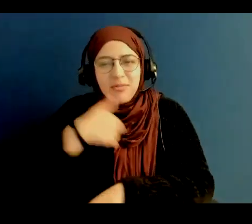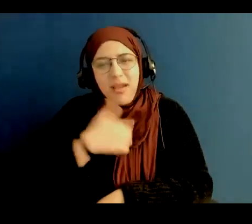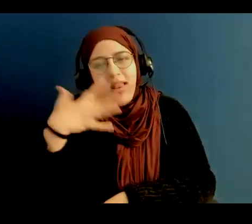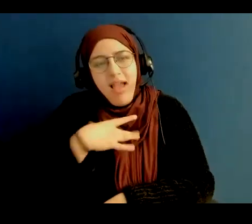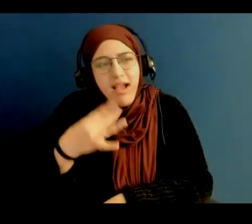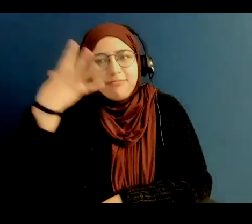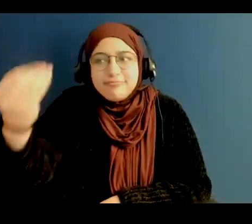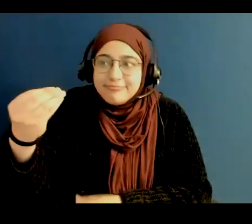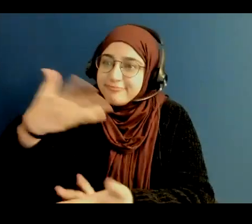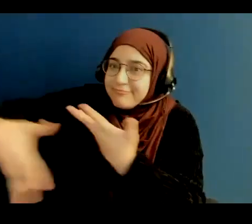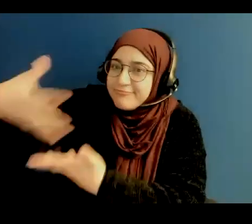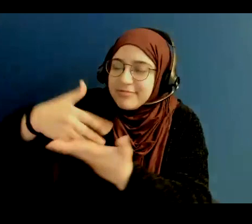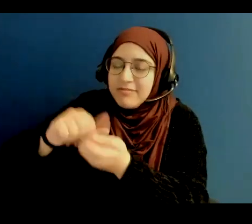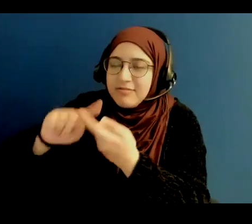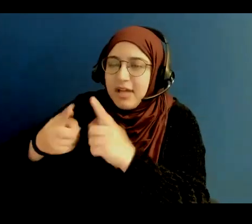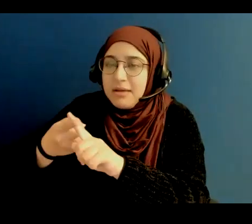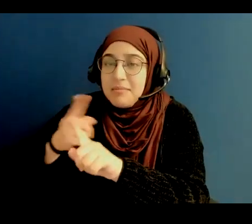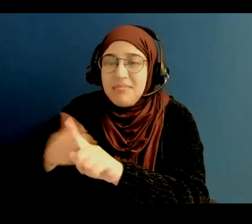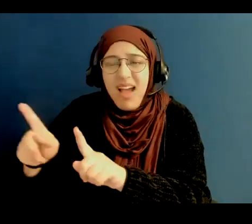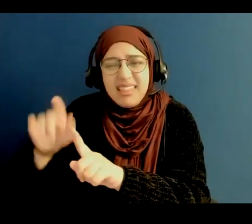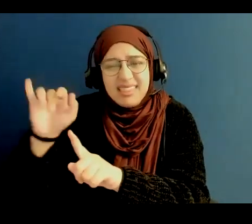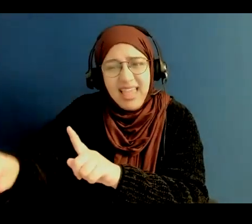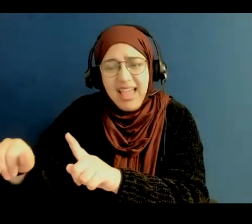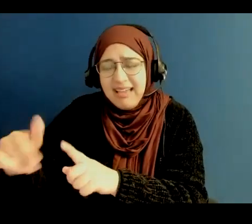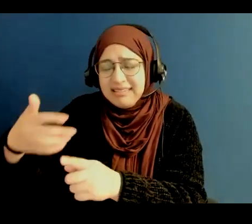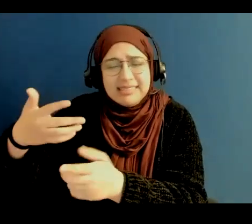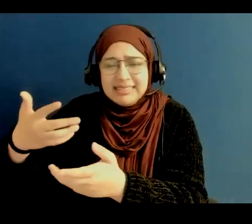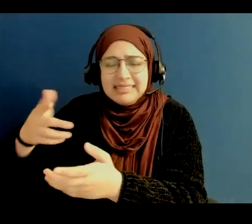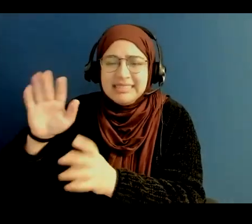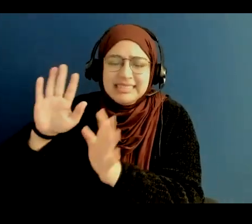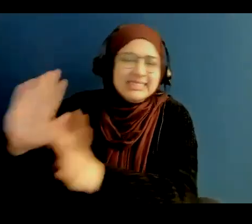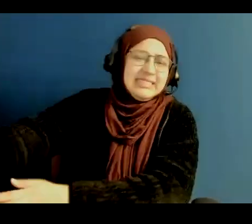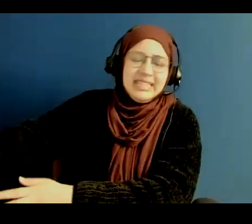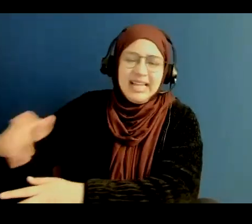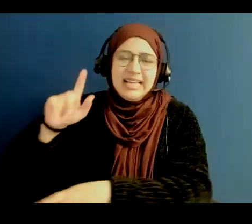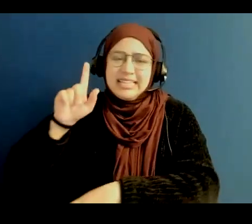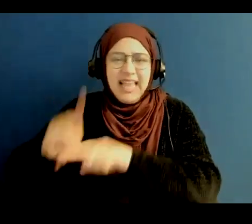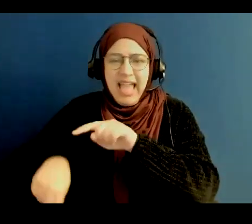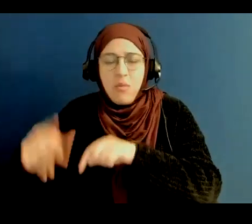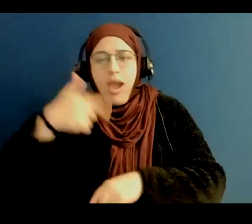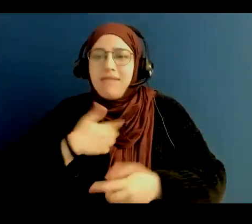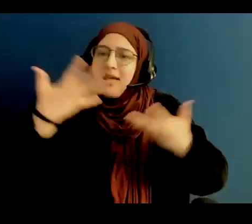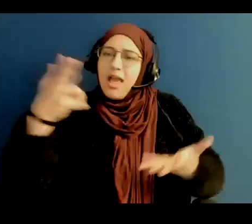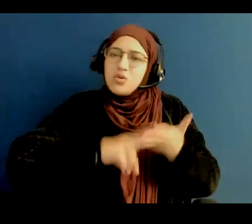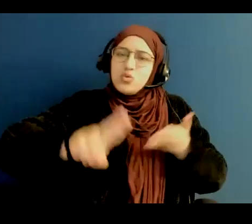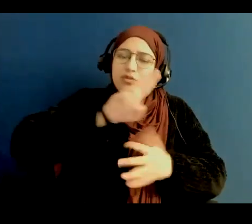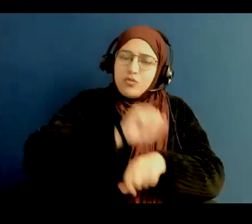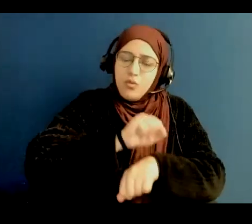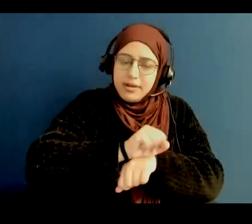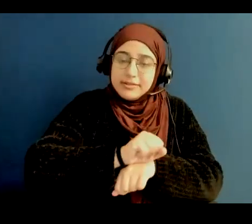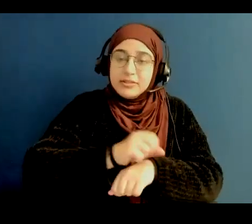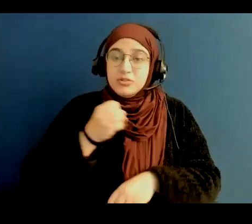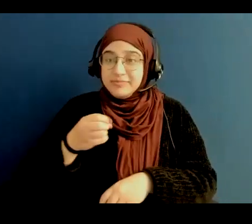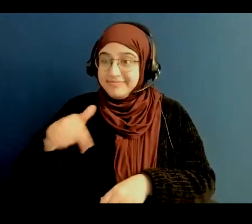I have to sacrifice that today because I have so much university work. So after this, I have to go and do all of my university work